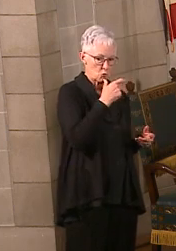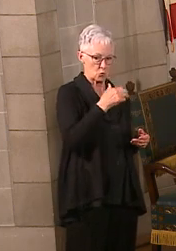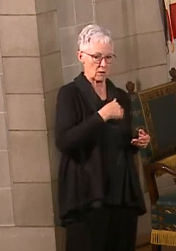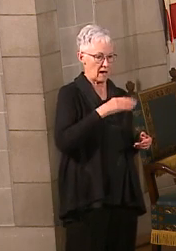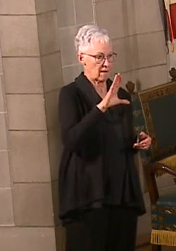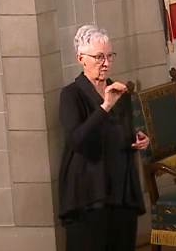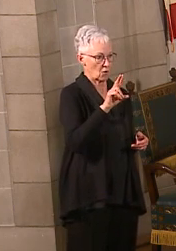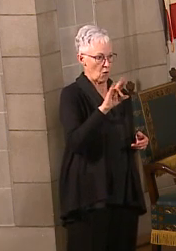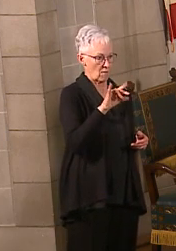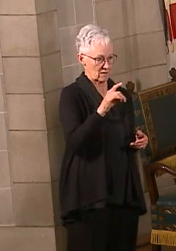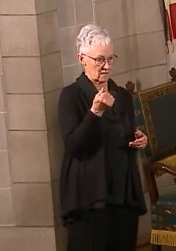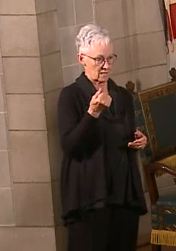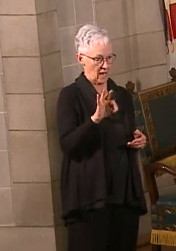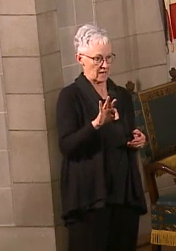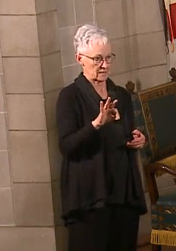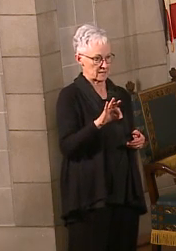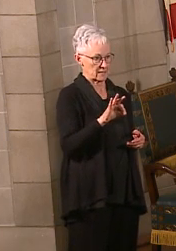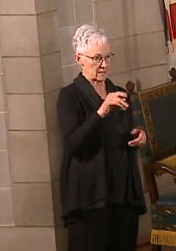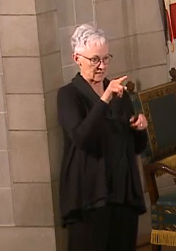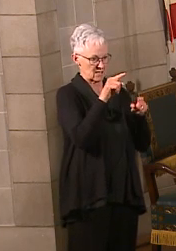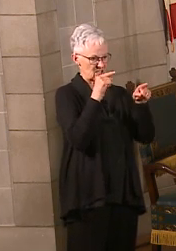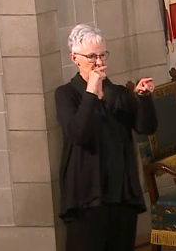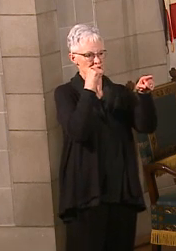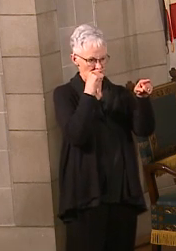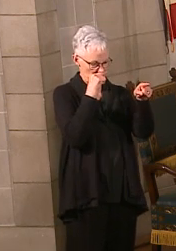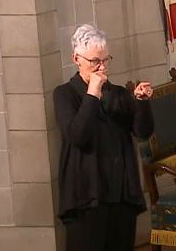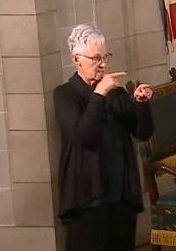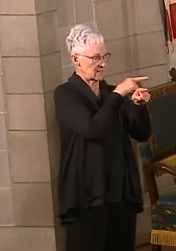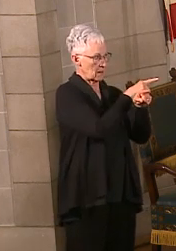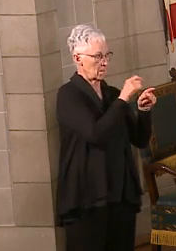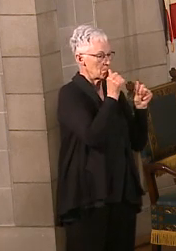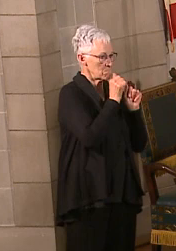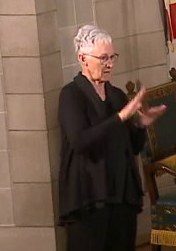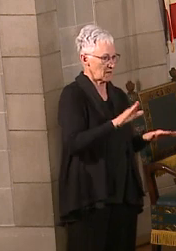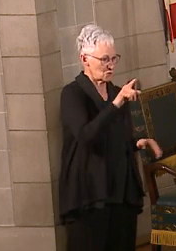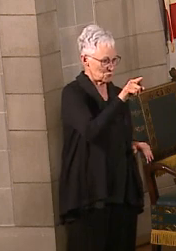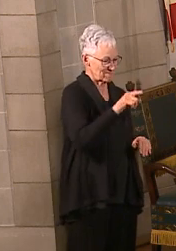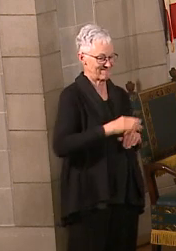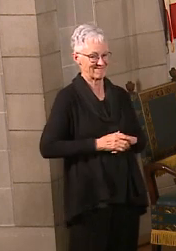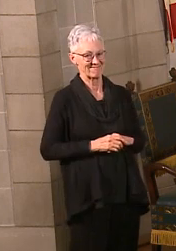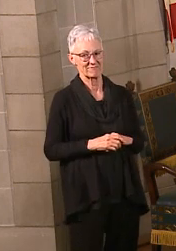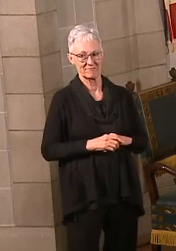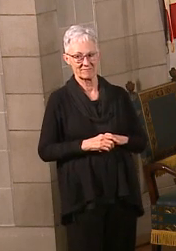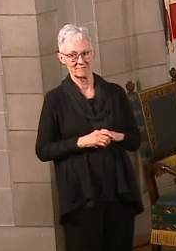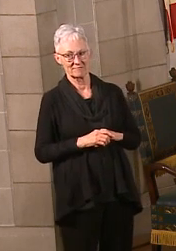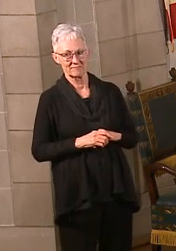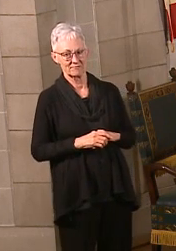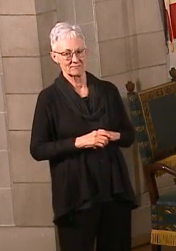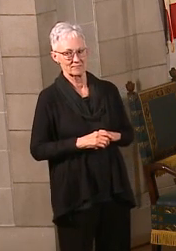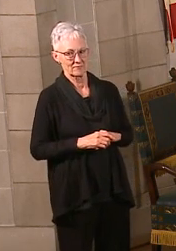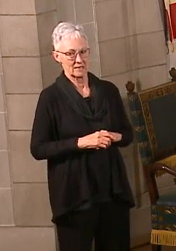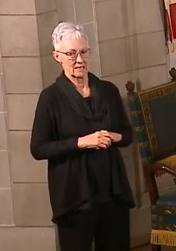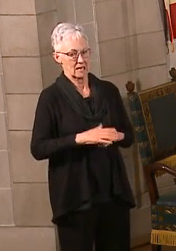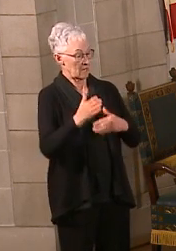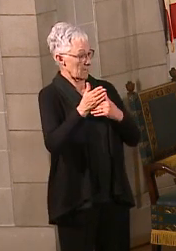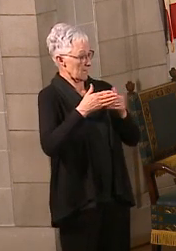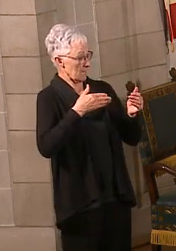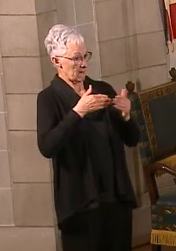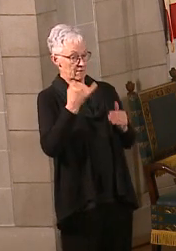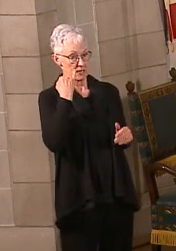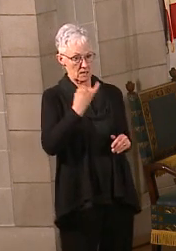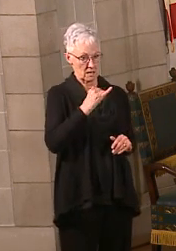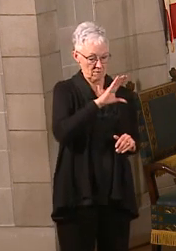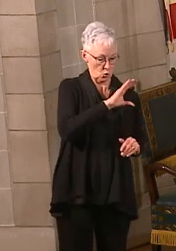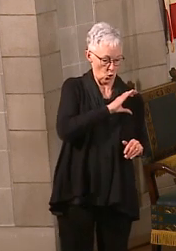be able to get done. So that's really a local issue to manage. I do want to emphasize, though, that even if law